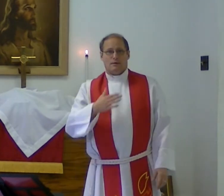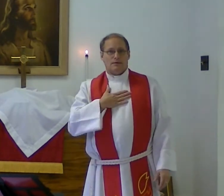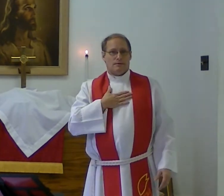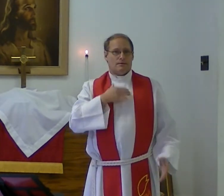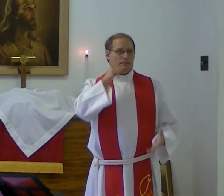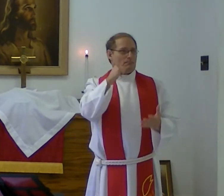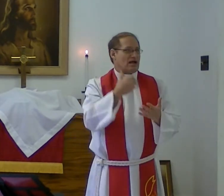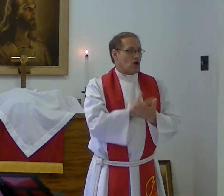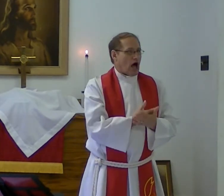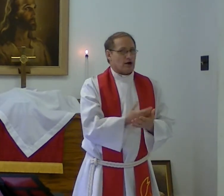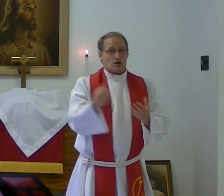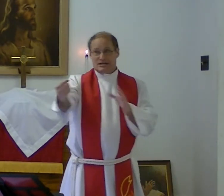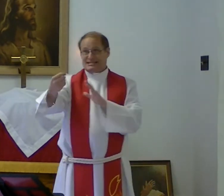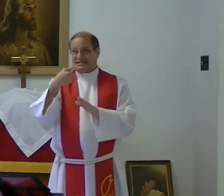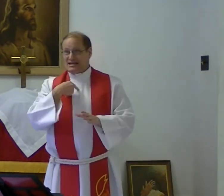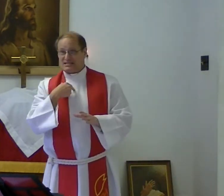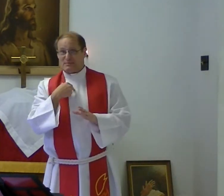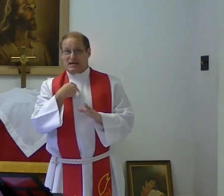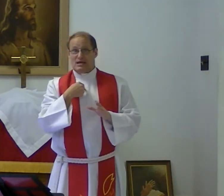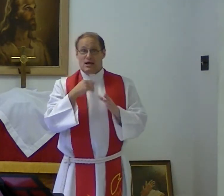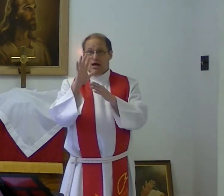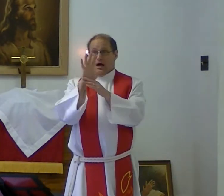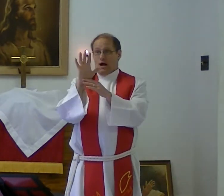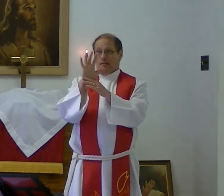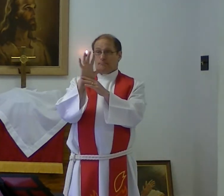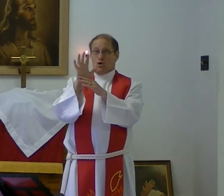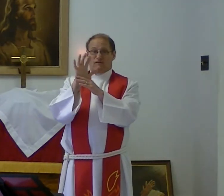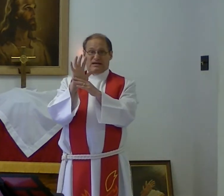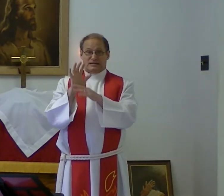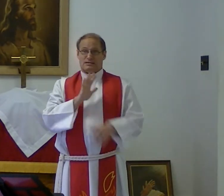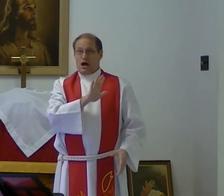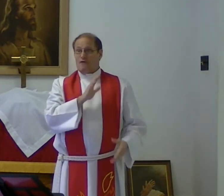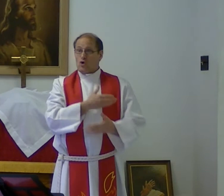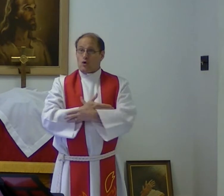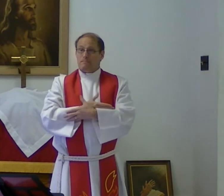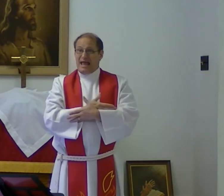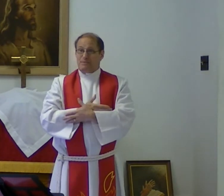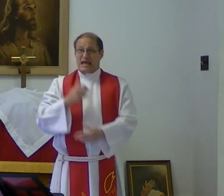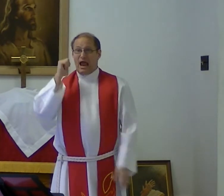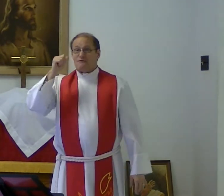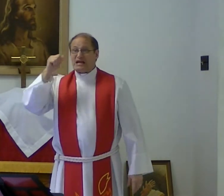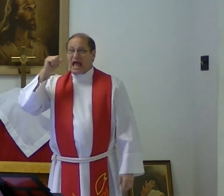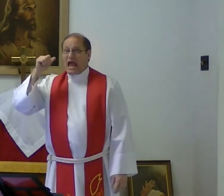My daughter sends me movies of her baby every day.